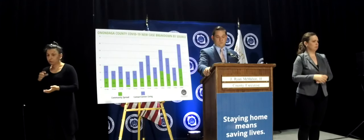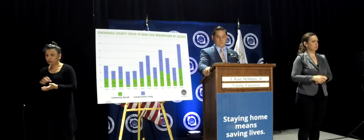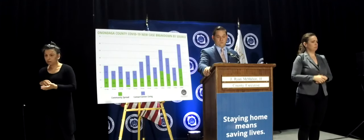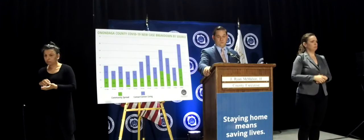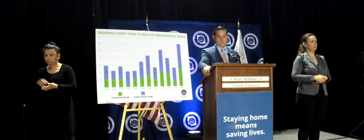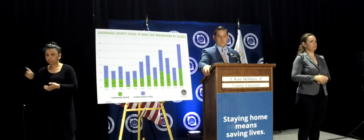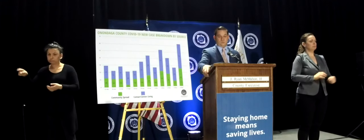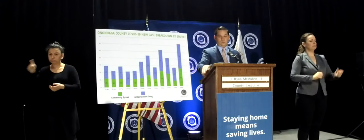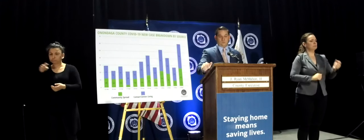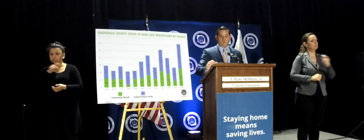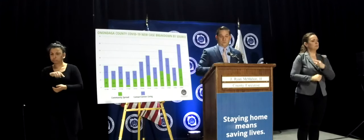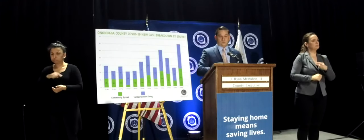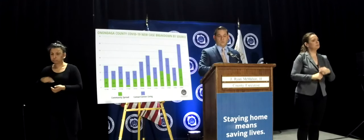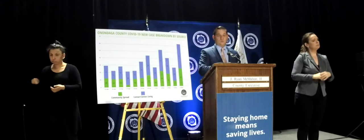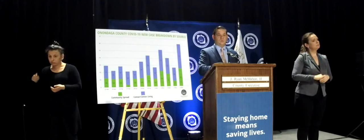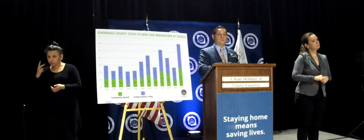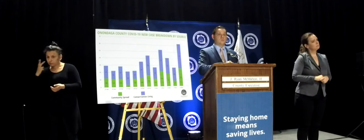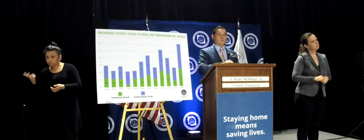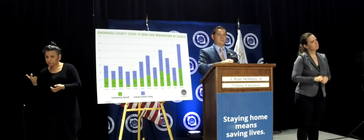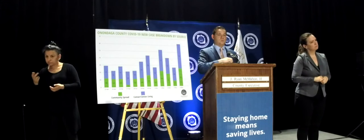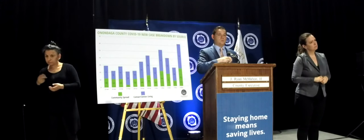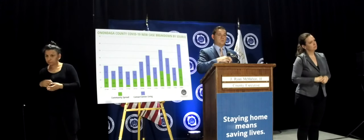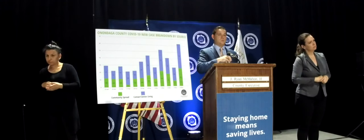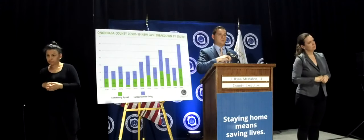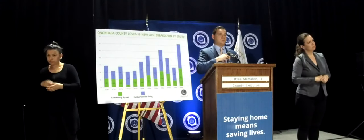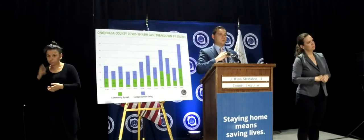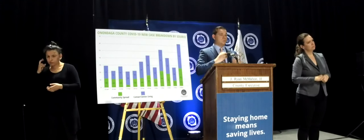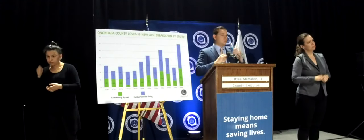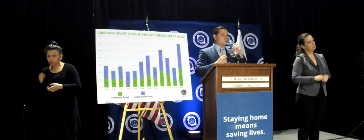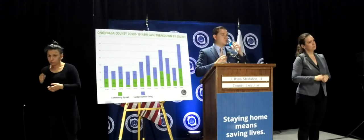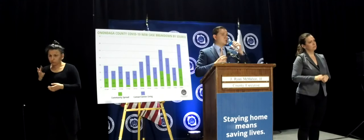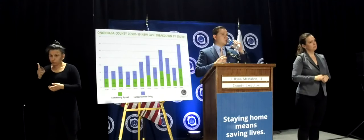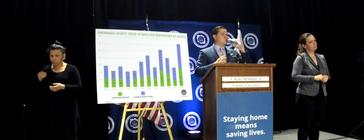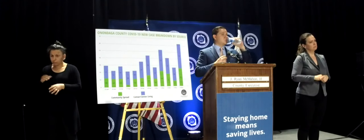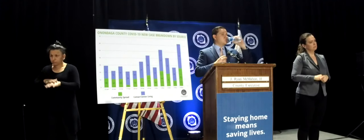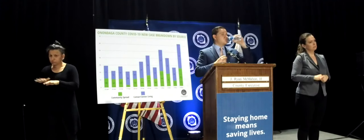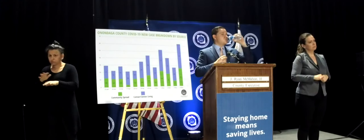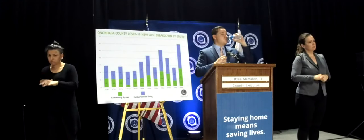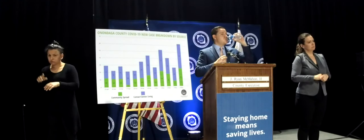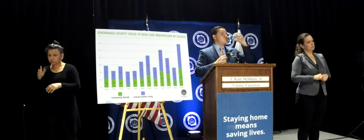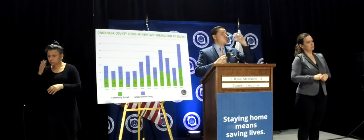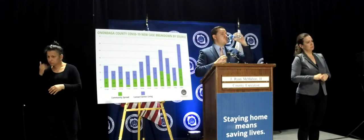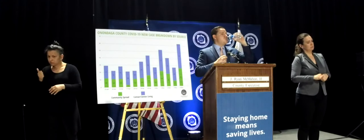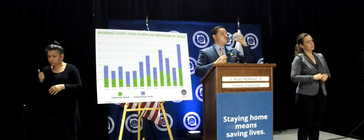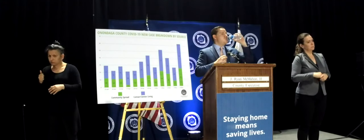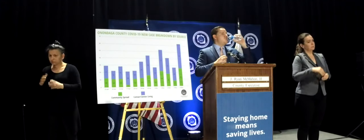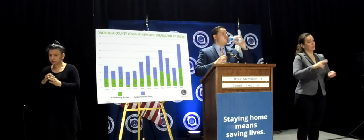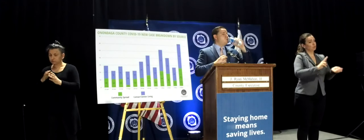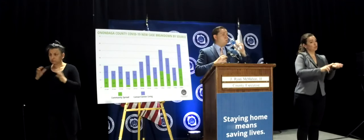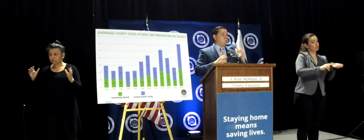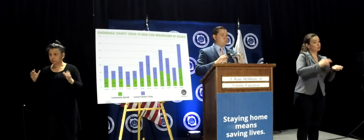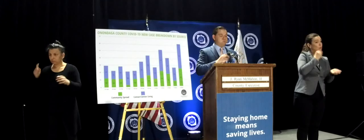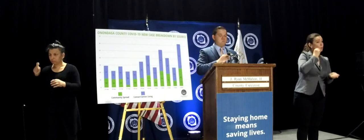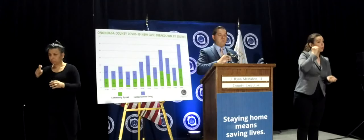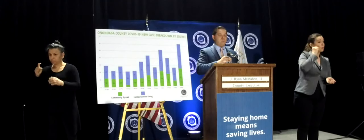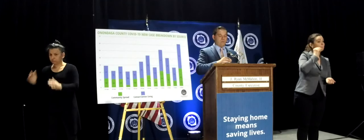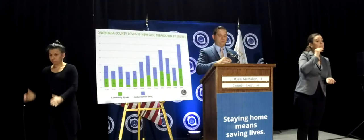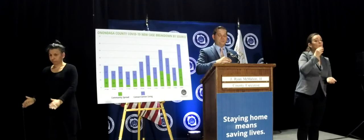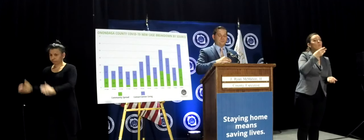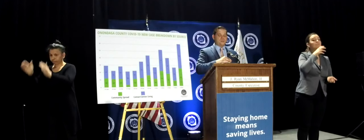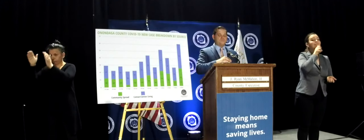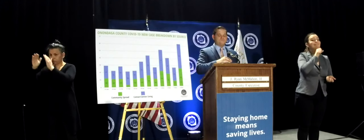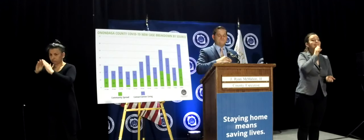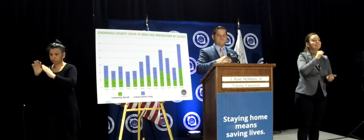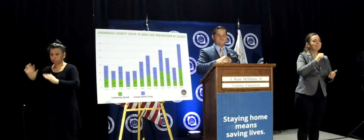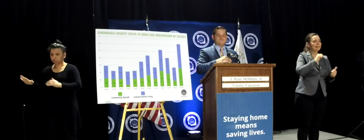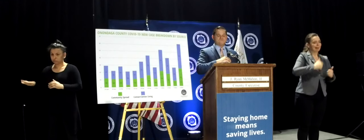dictate where maybe a nursing home or a senior living facility is that has some cases. Those are the reasons certain municipalities are spiking. But are you